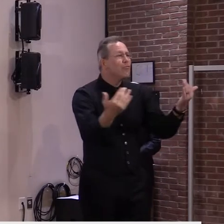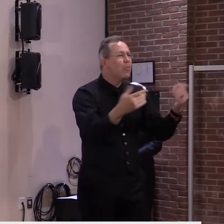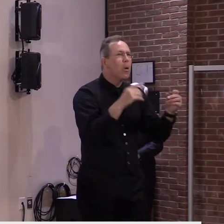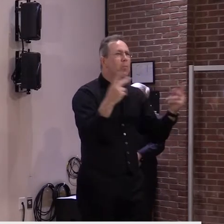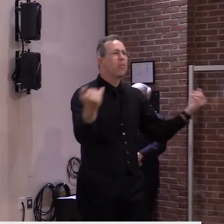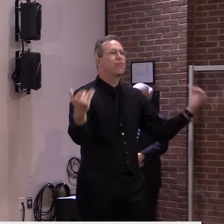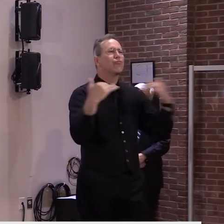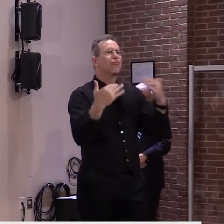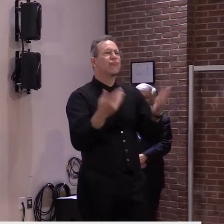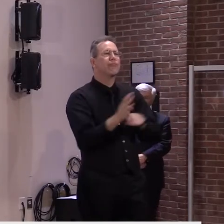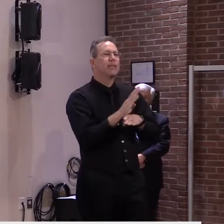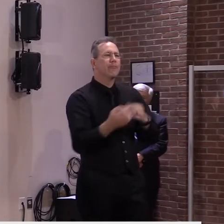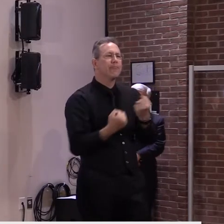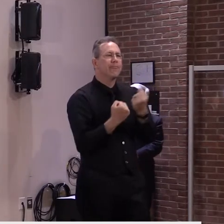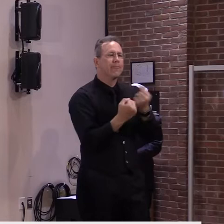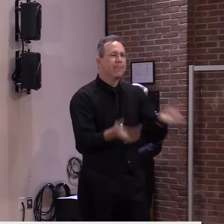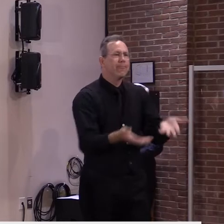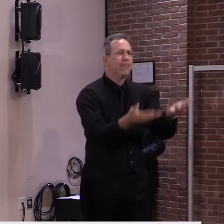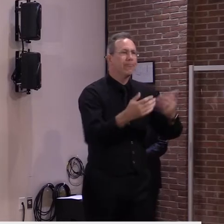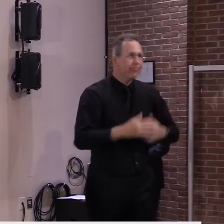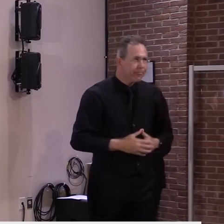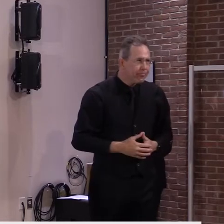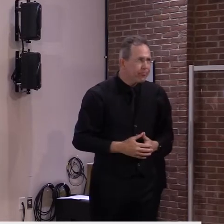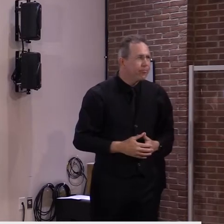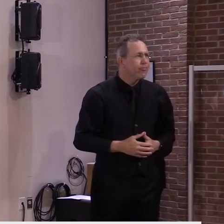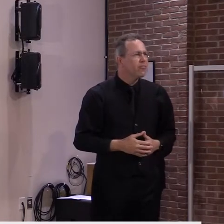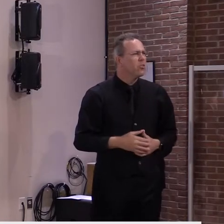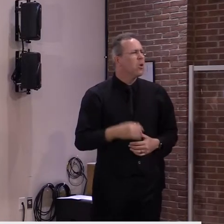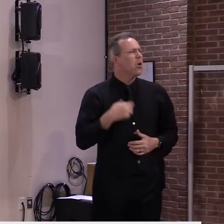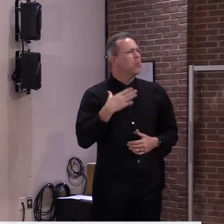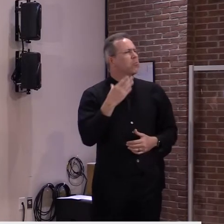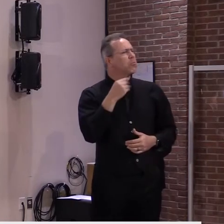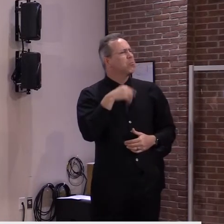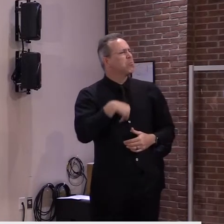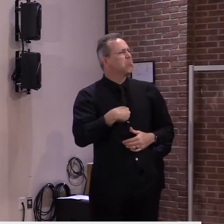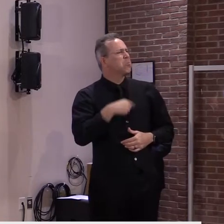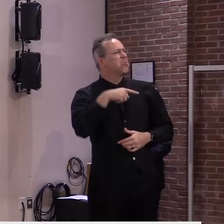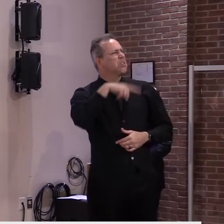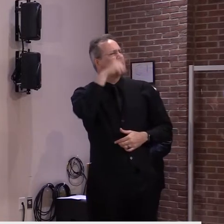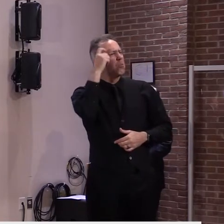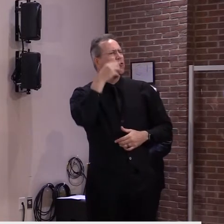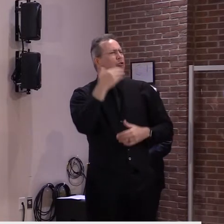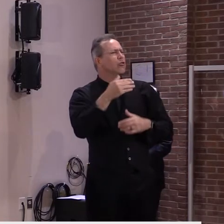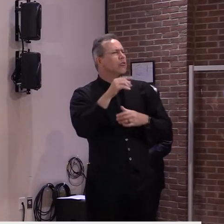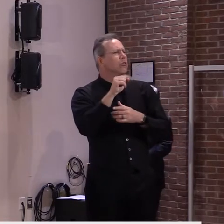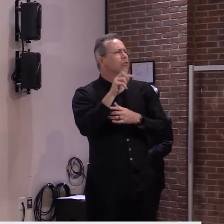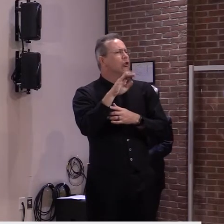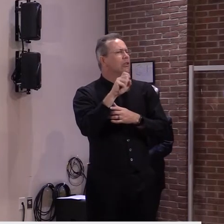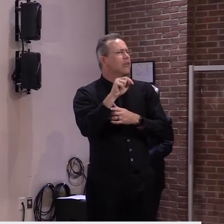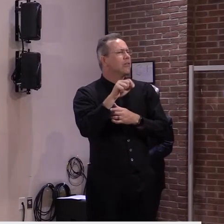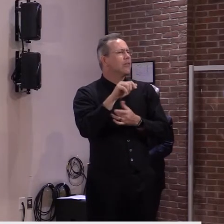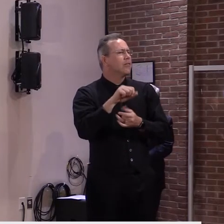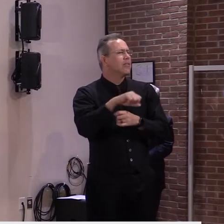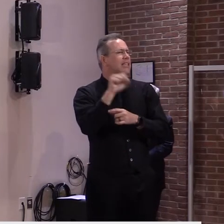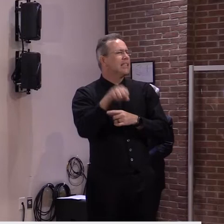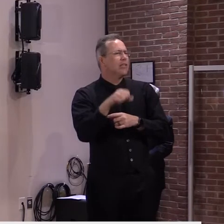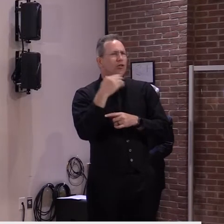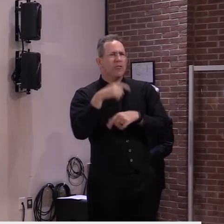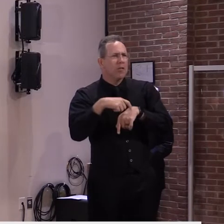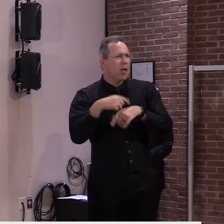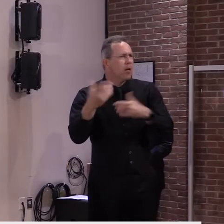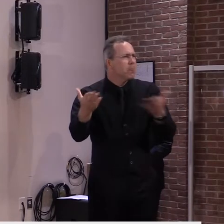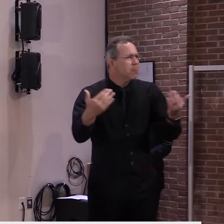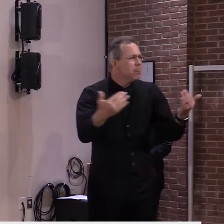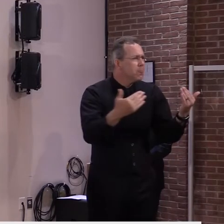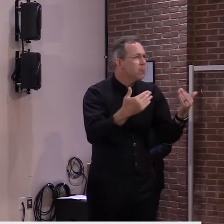have a decent year, but it'll be a spectacular year if the border is opened back up before the end of the summer.